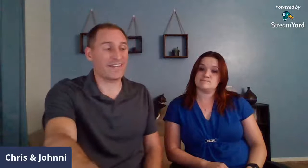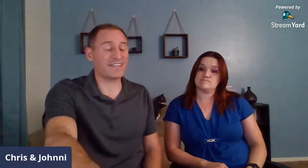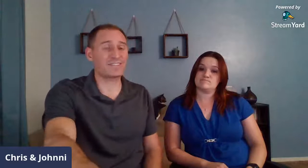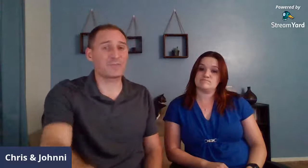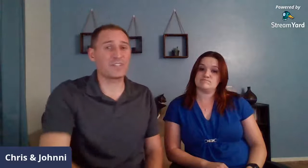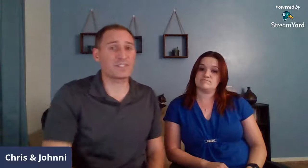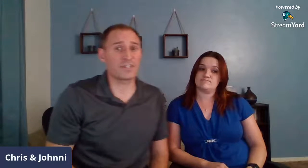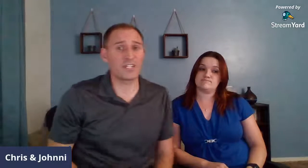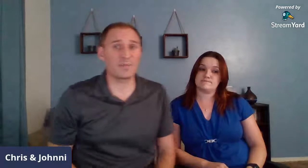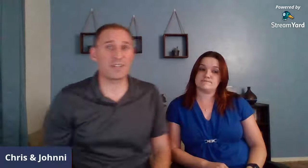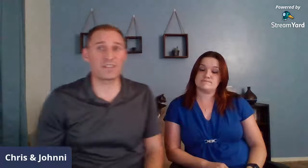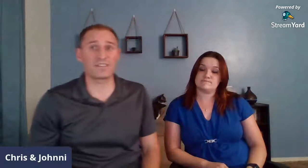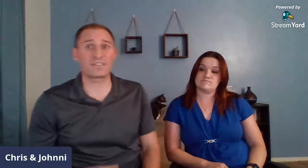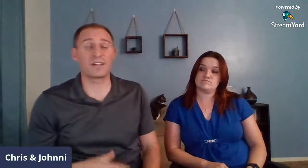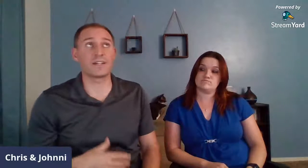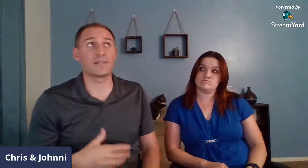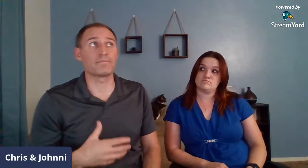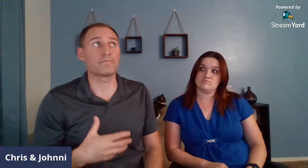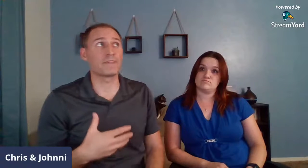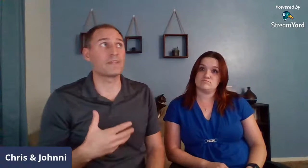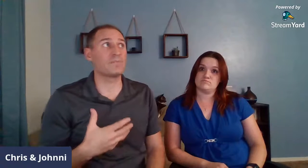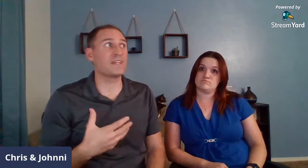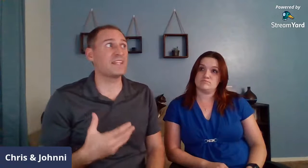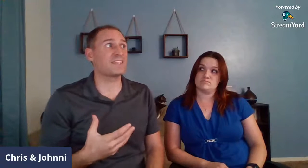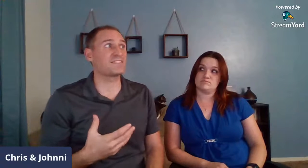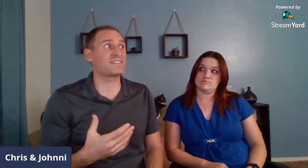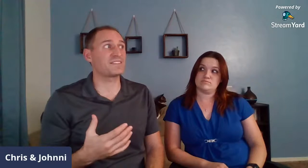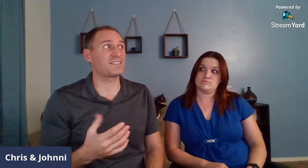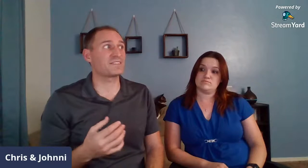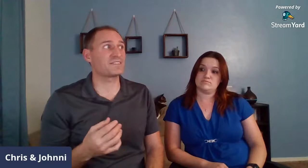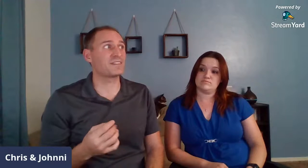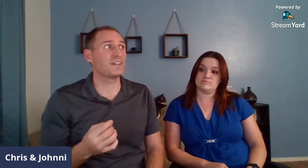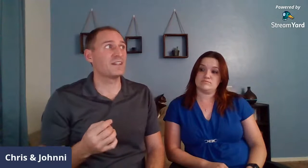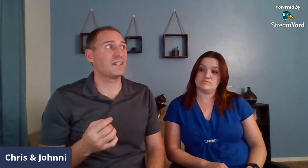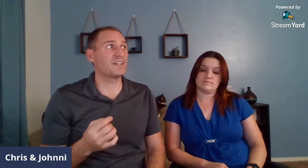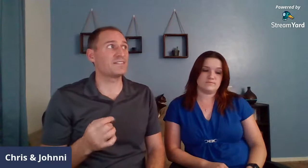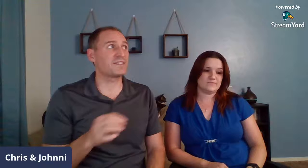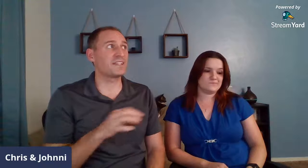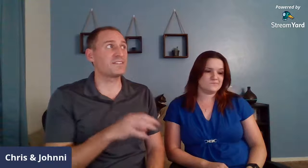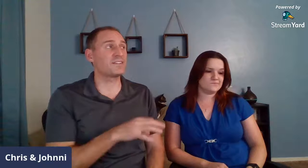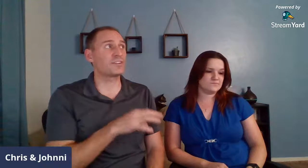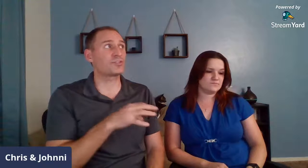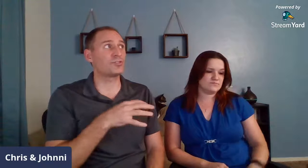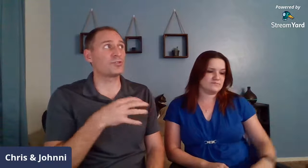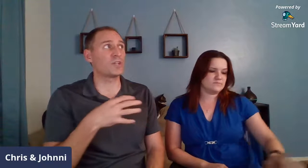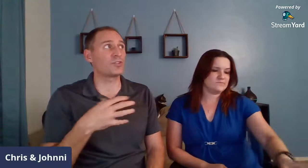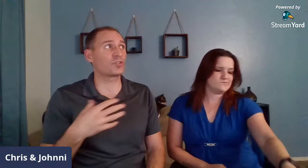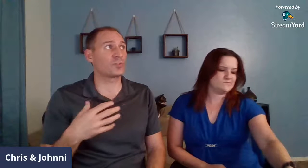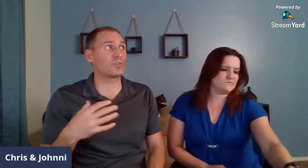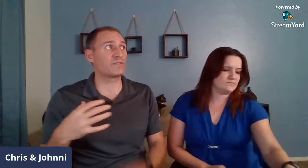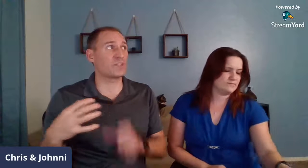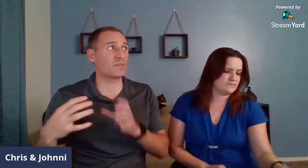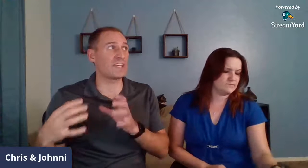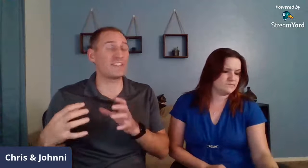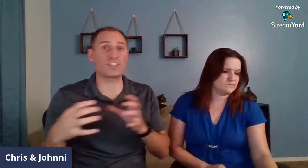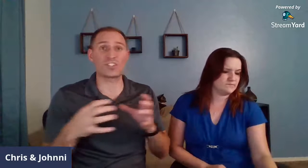that's really tricky because in many instances, it's easier to interpret from English